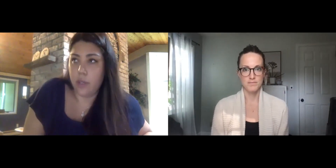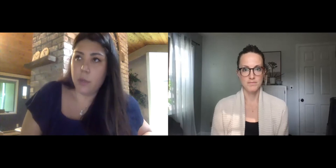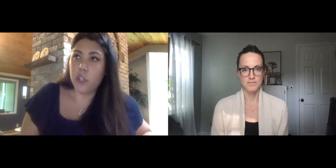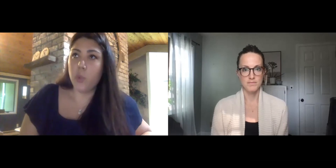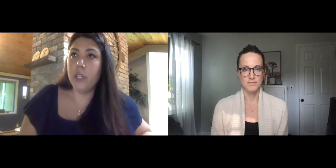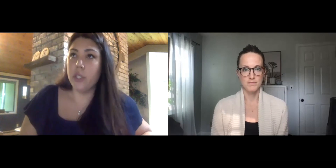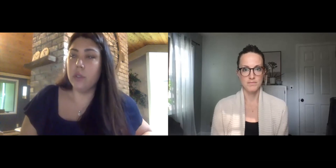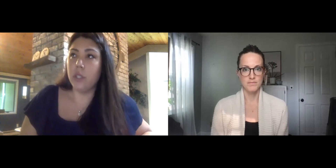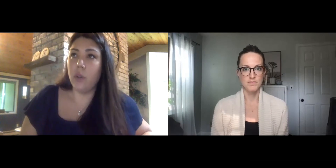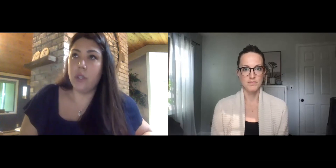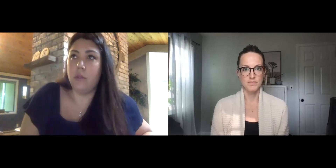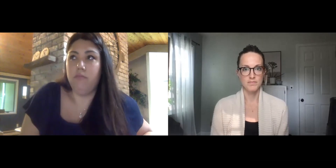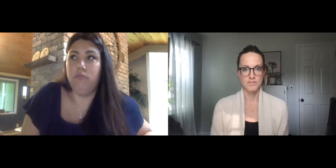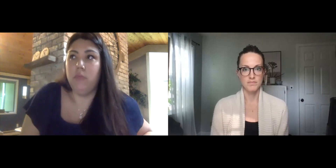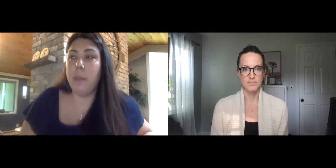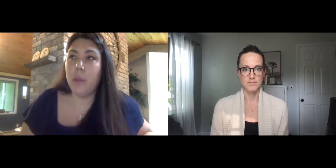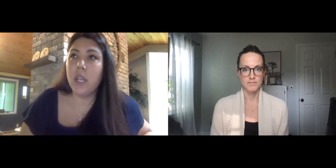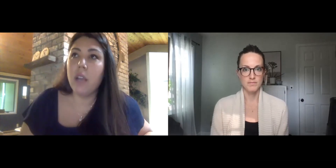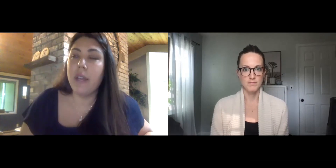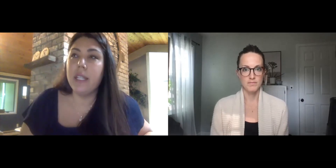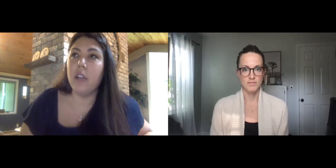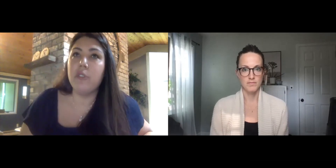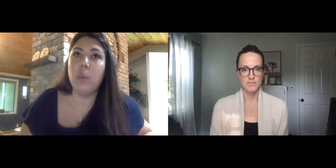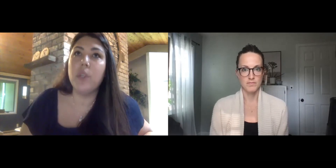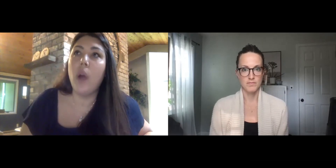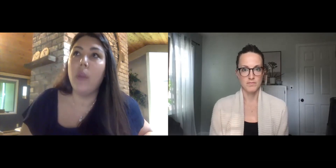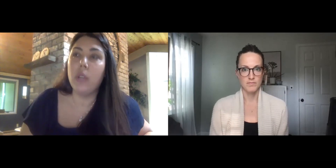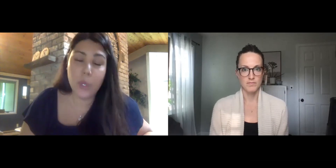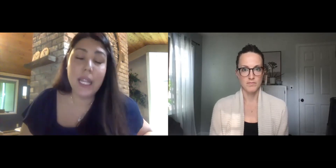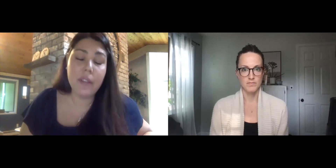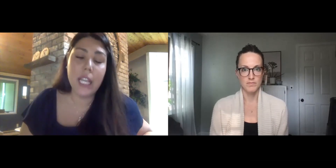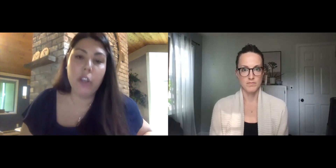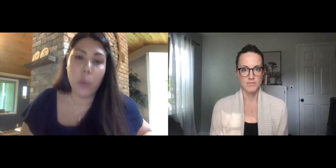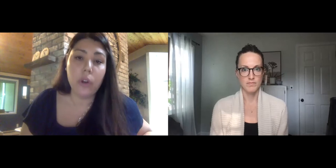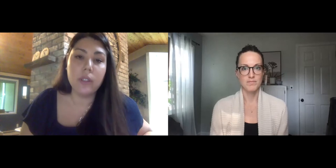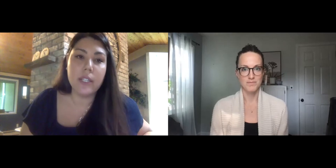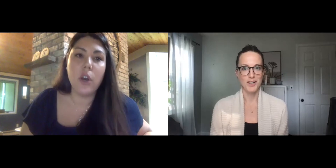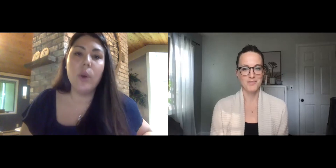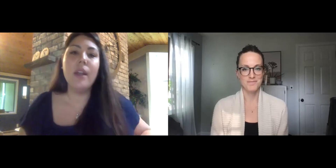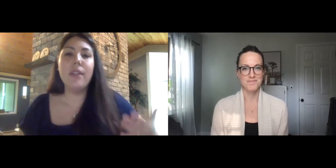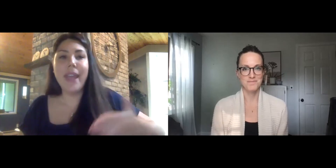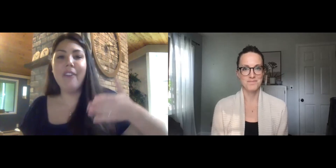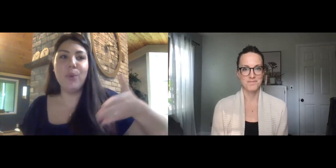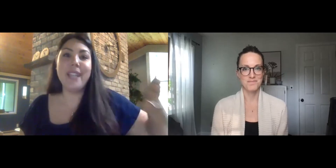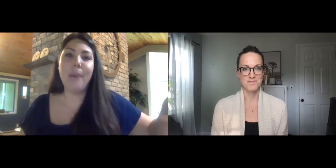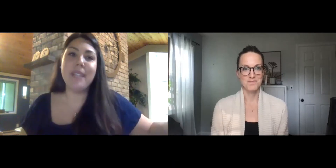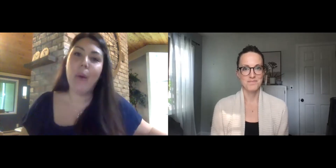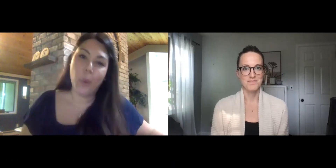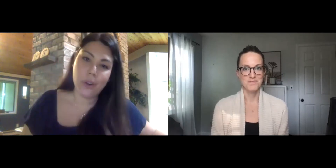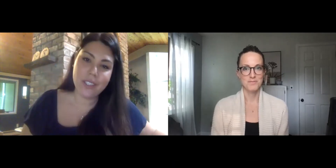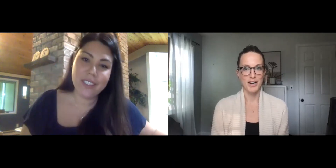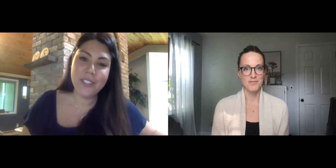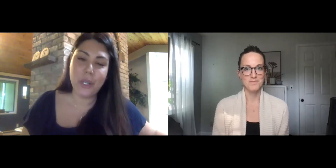deserve it as much as we do. You know, it's, I mean, it would suck if I didn't understand what was going on in the world, because we live in a hearing world, and so they have to adapt to